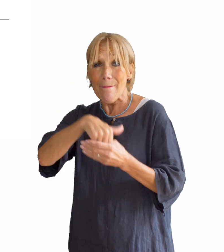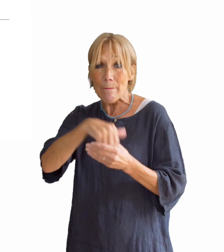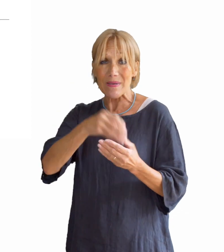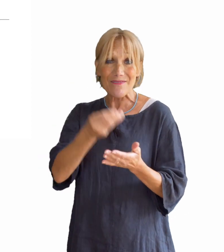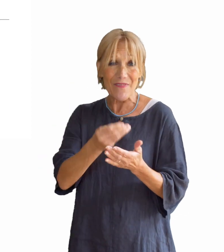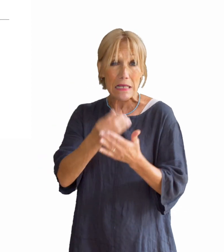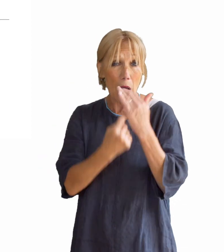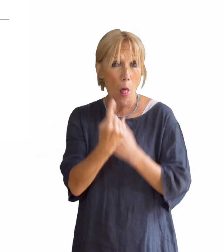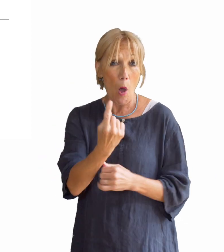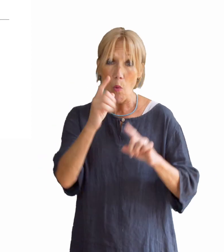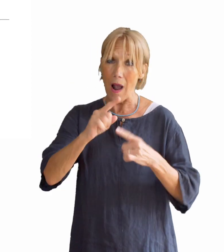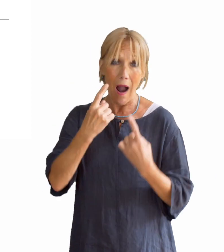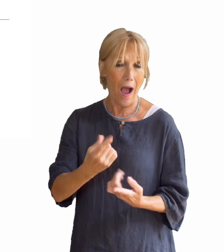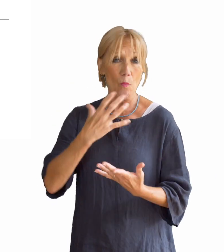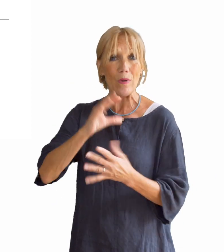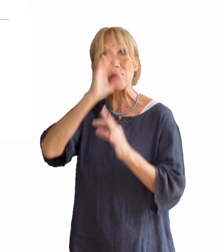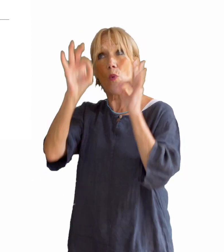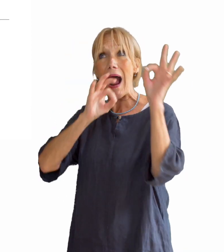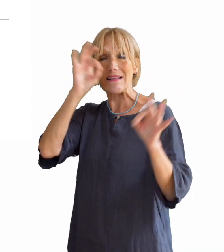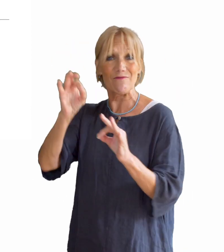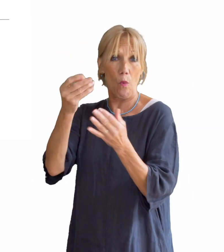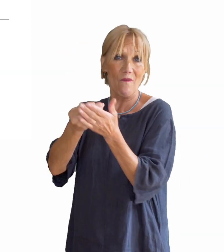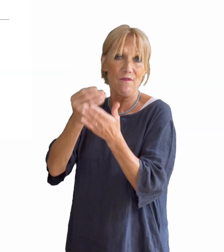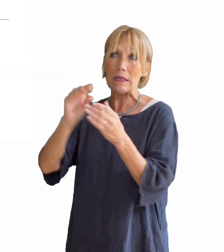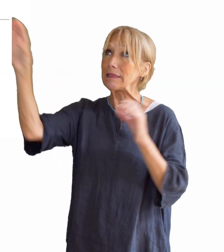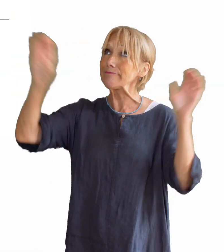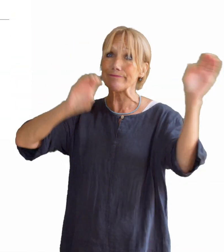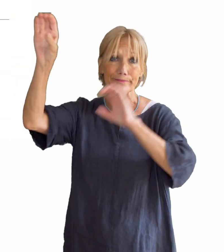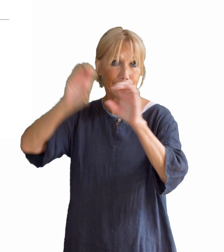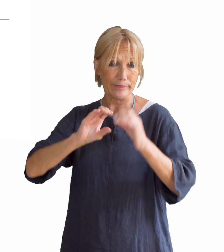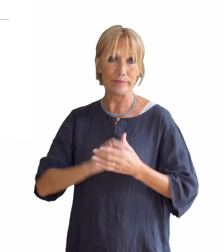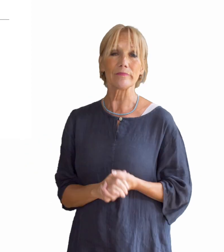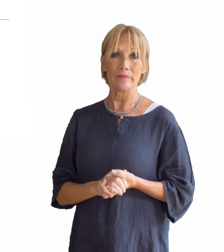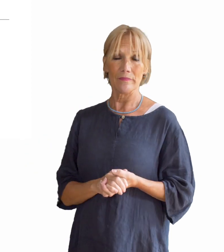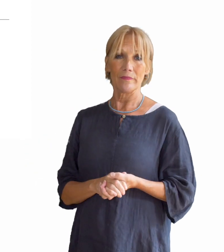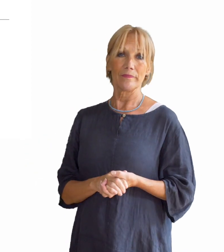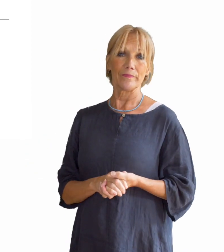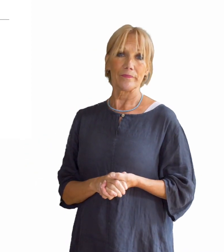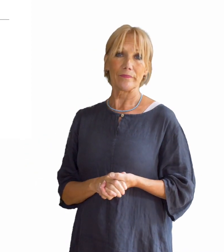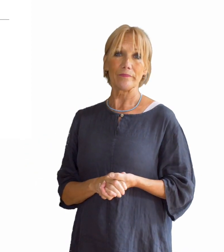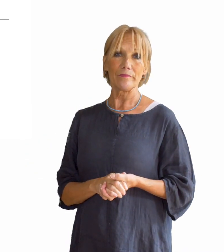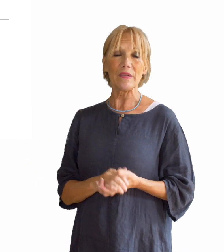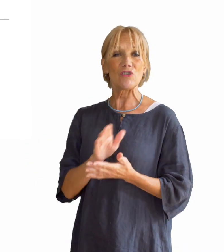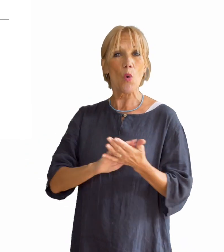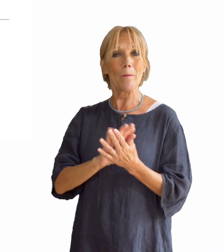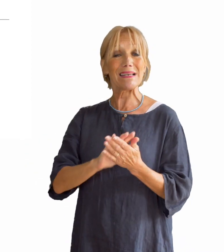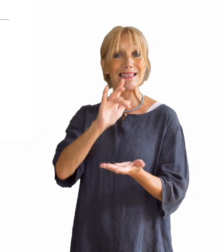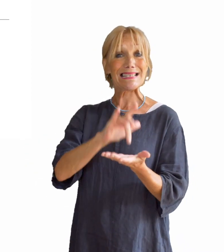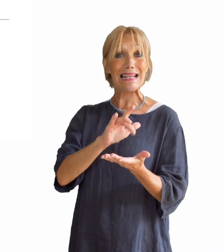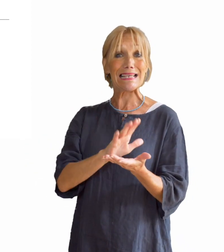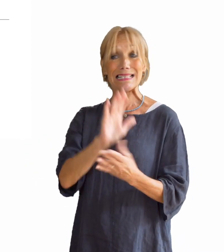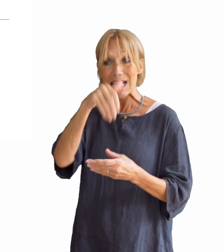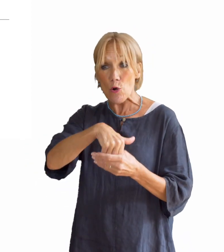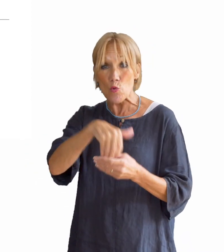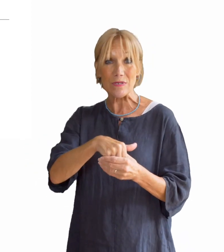income from members' fees, unless those fees are high. Therefore, some external income is likely to be necessary in order for